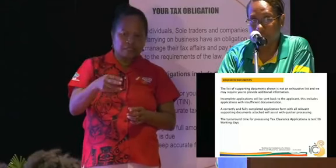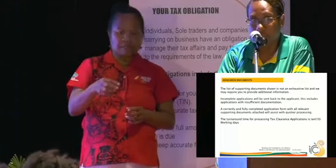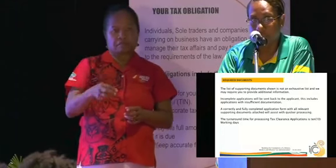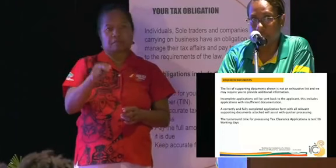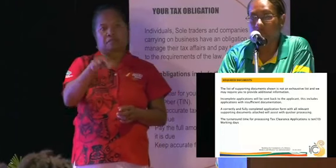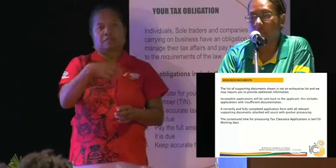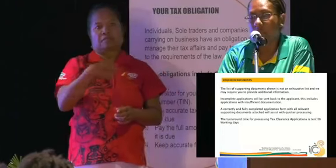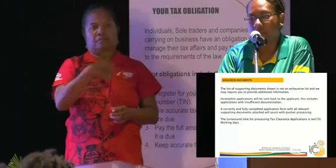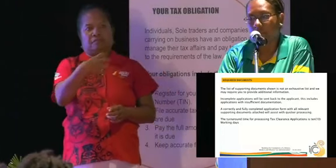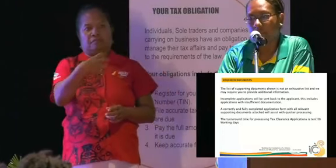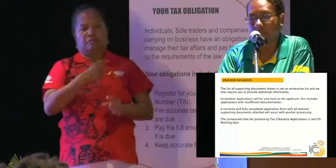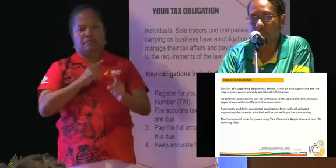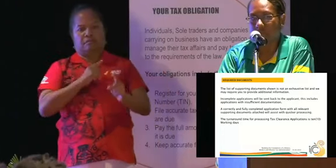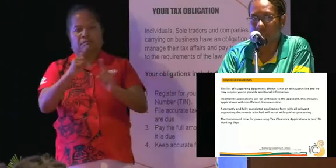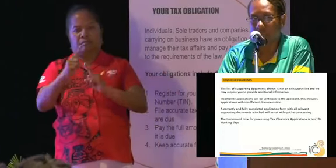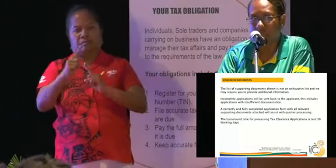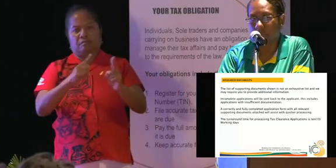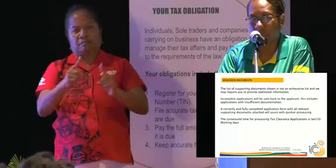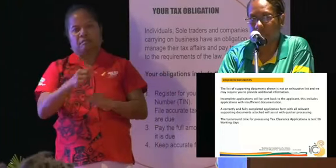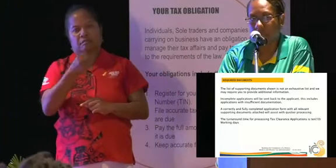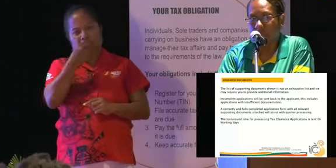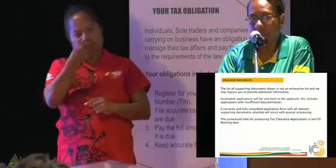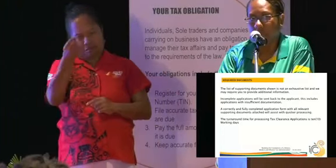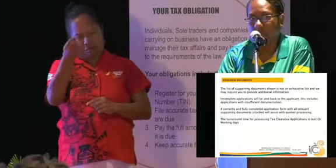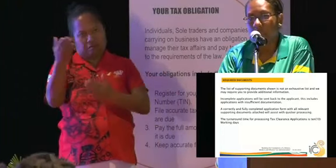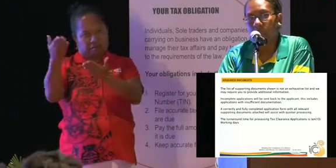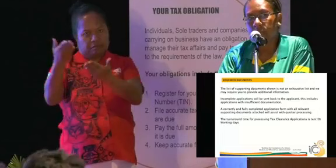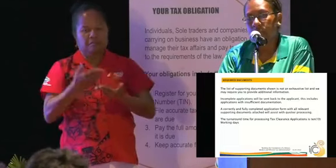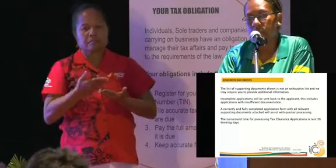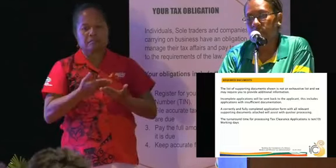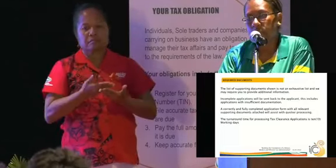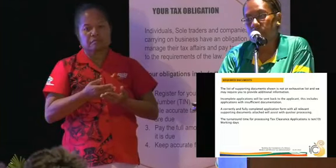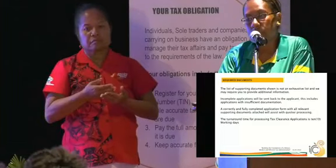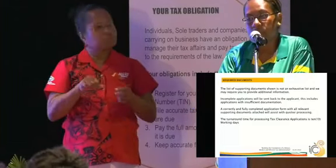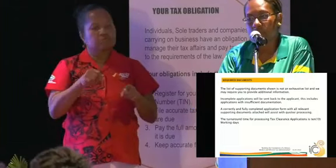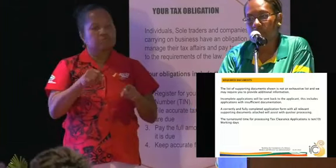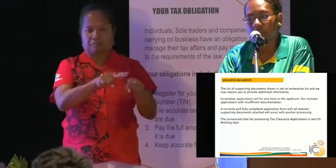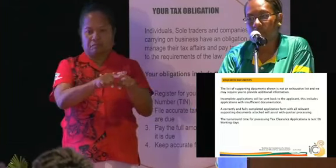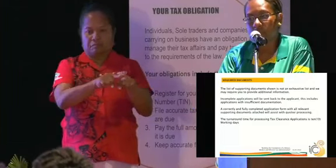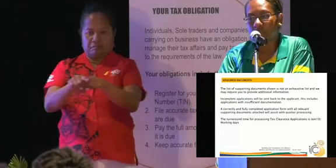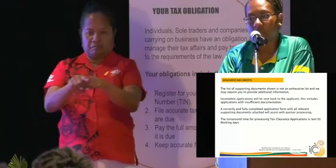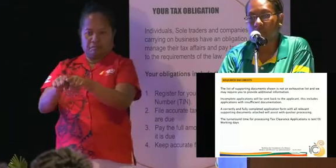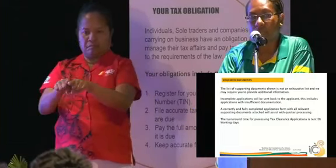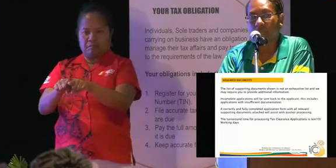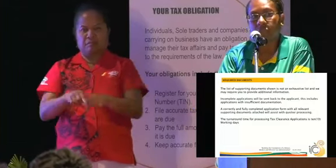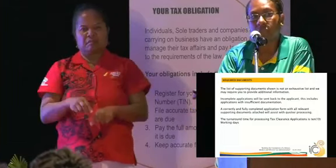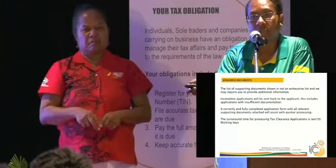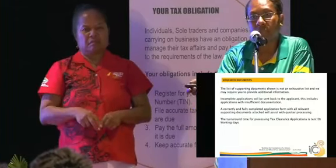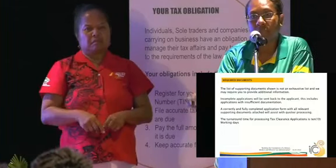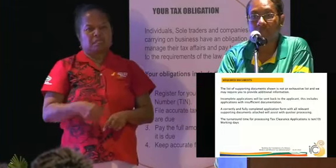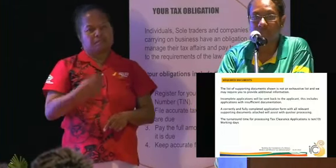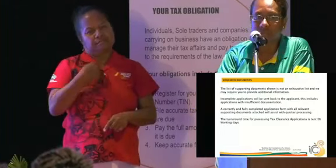more information, we will advise you to provide. So it doesn't mean that you see the list of documents and you say, I provided